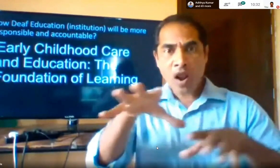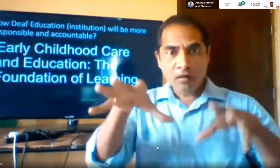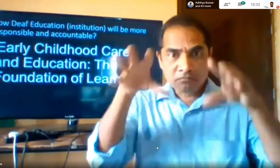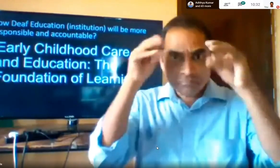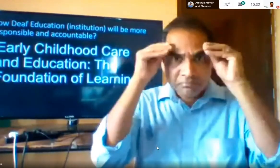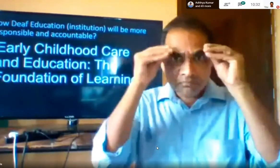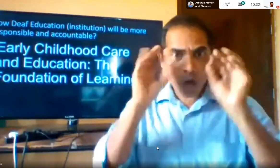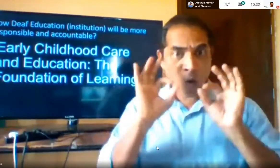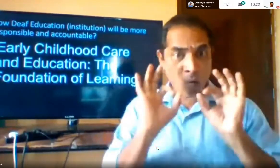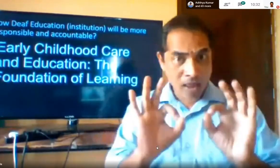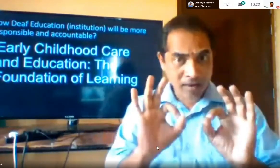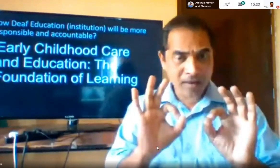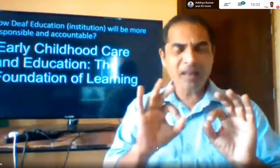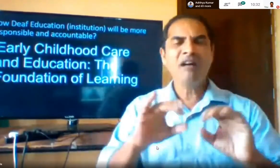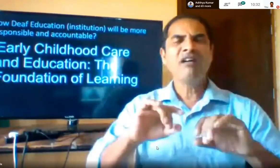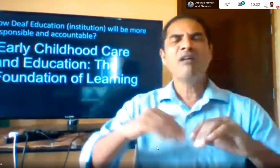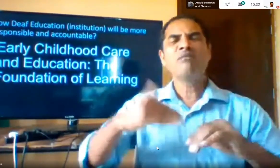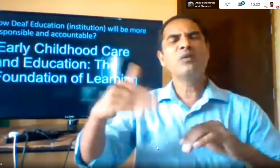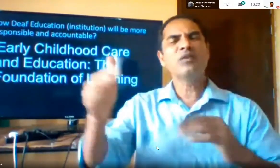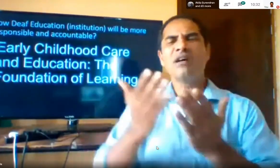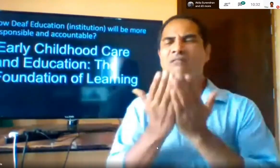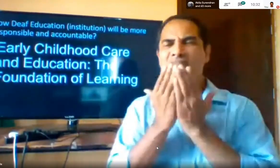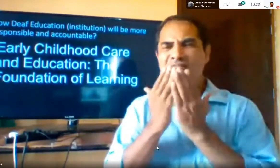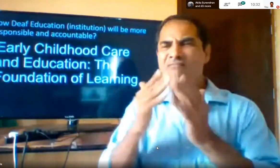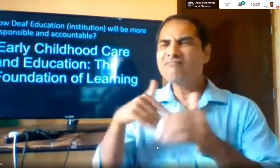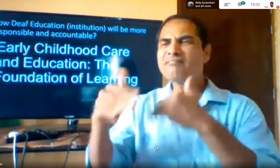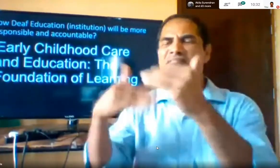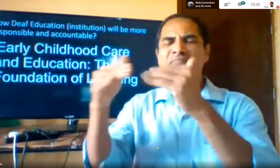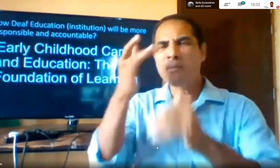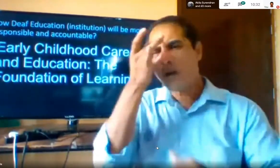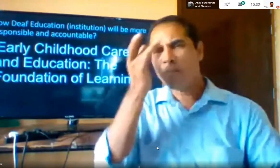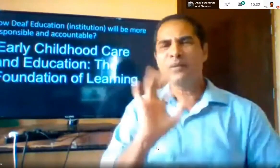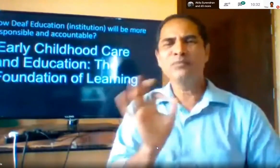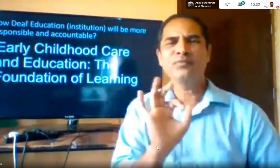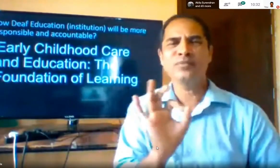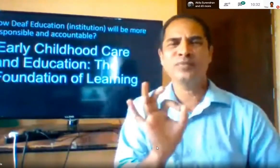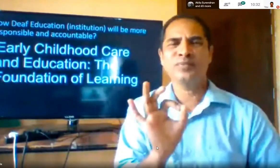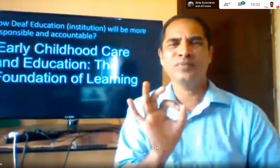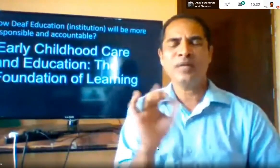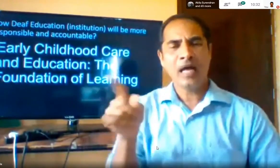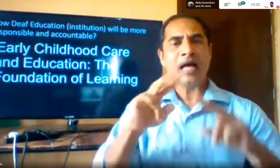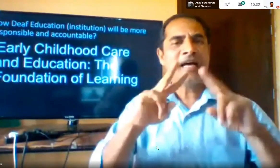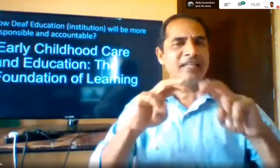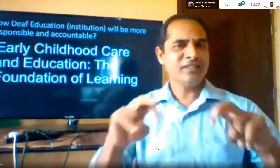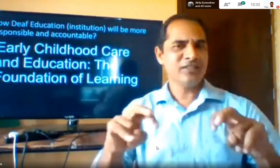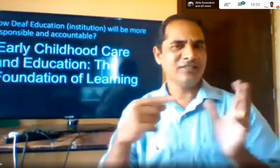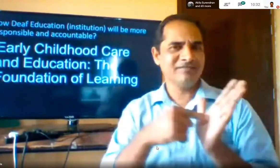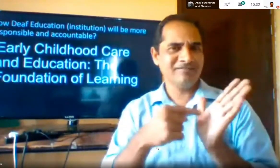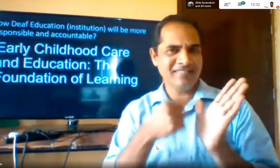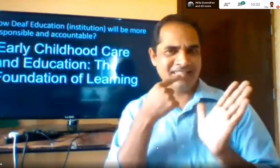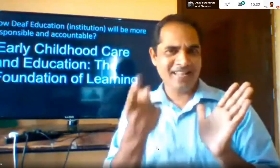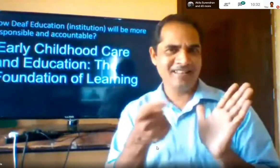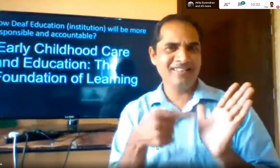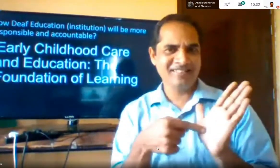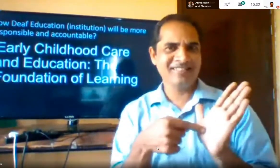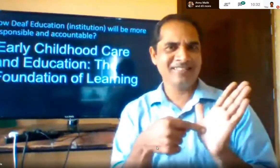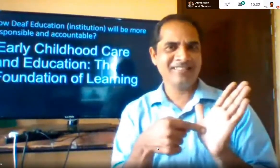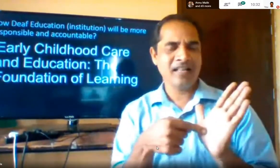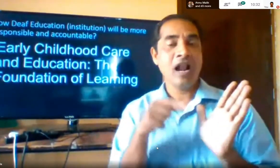They can discuss with everyone. They can learn everything. So after this, like after school education will not be a problem